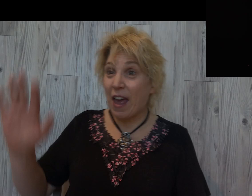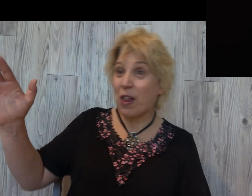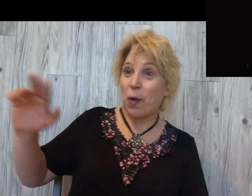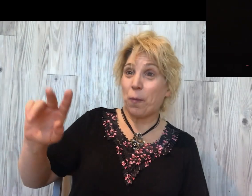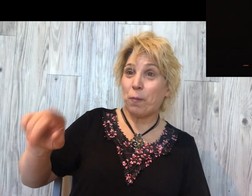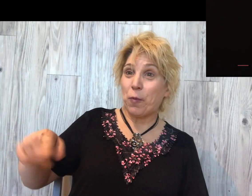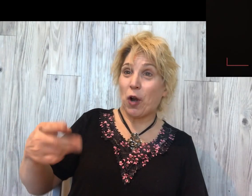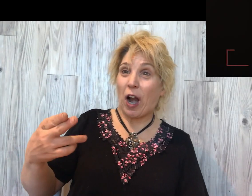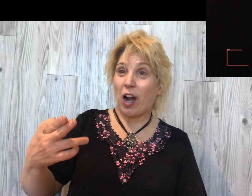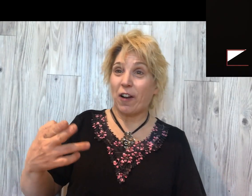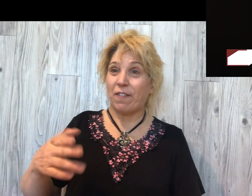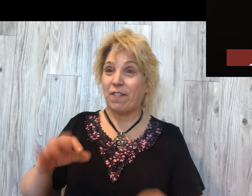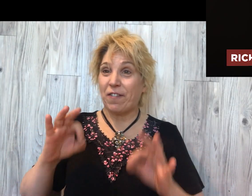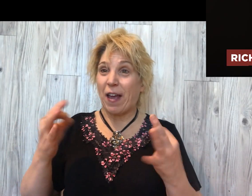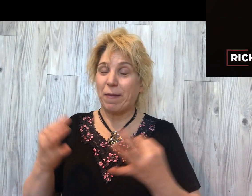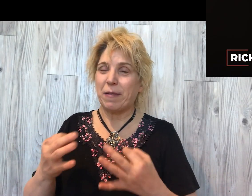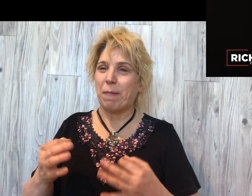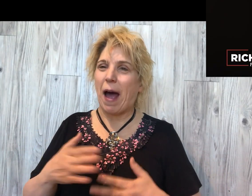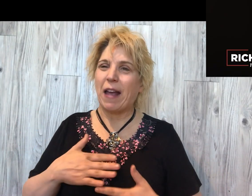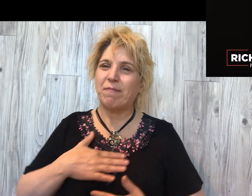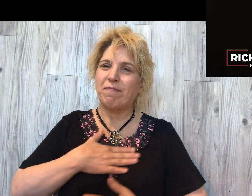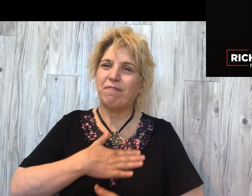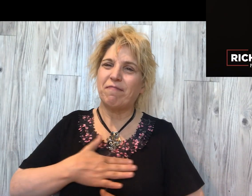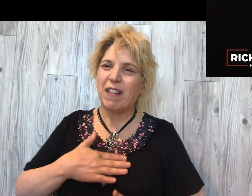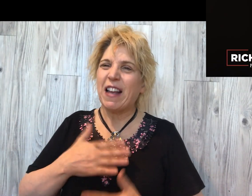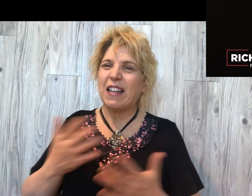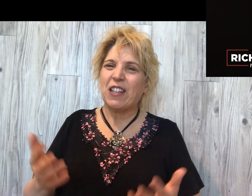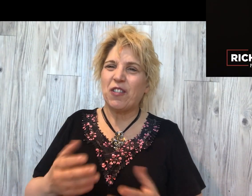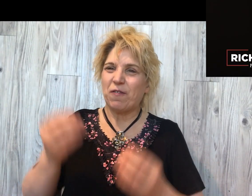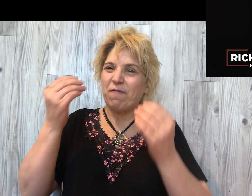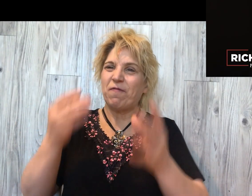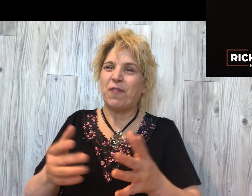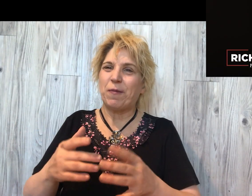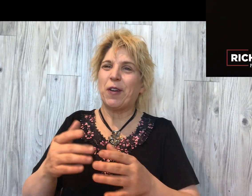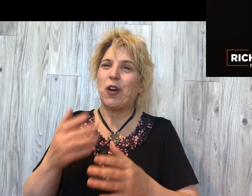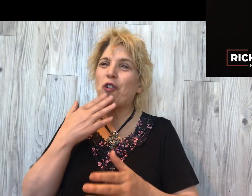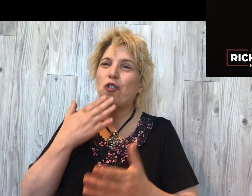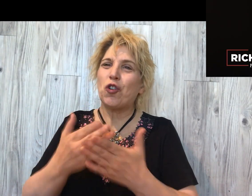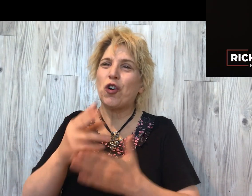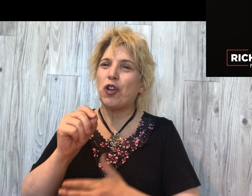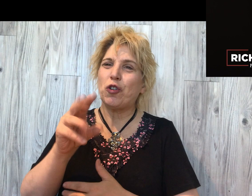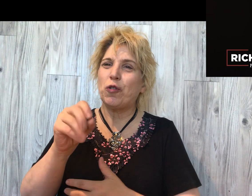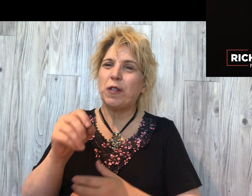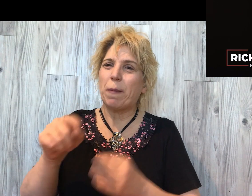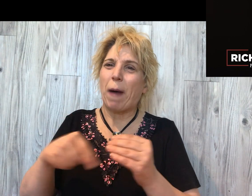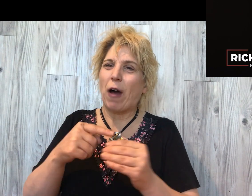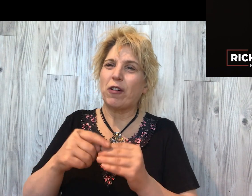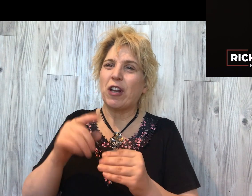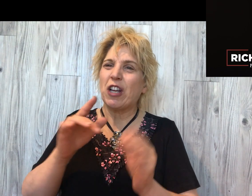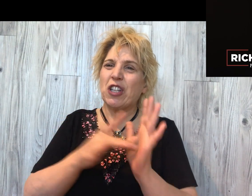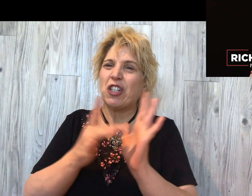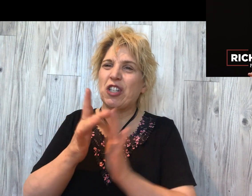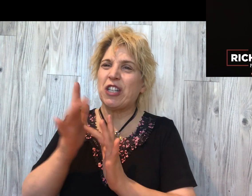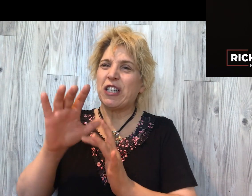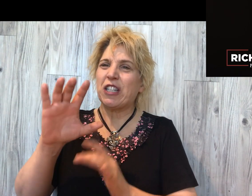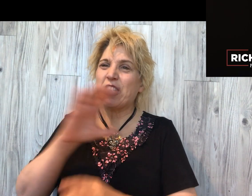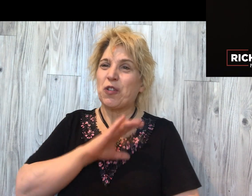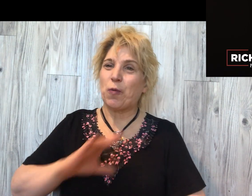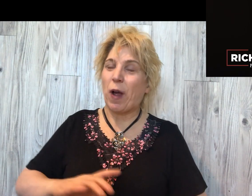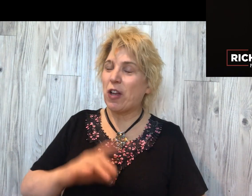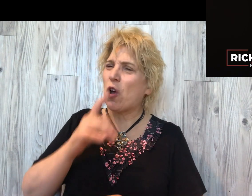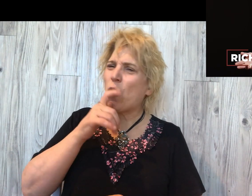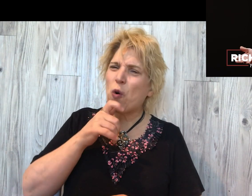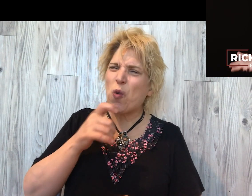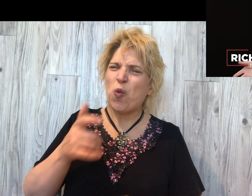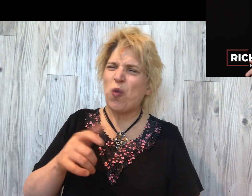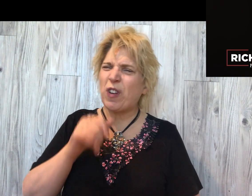Hey, Pure Heart family, it is my pleasure to be with you this weekend and share with you the good news about Jesus Christ. I want to talk to you this weekend